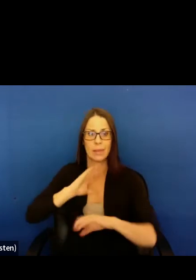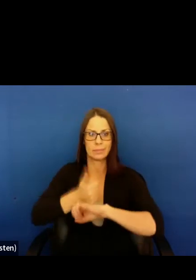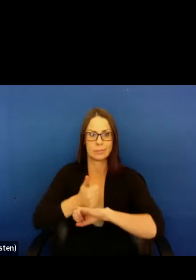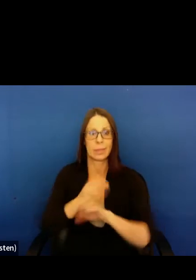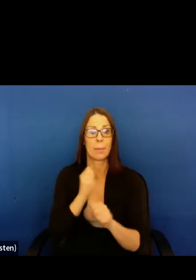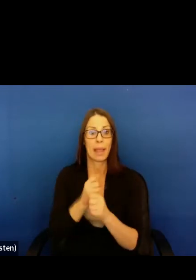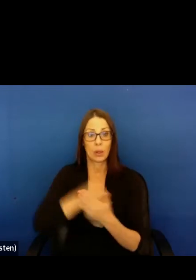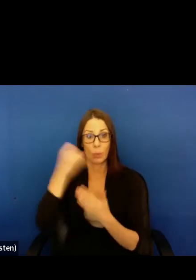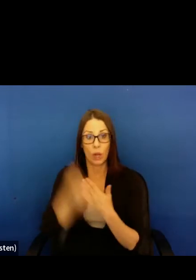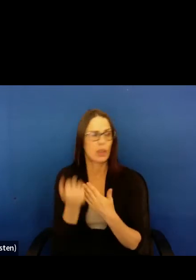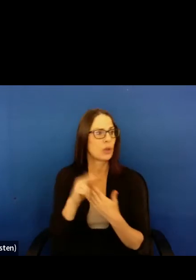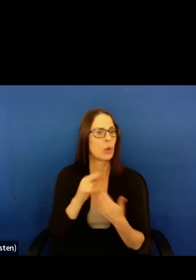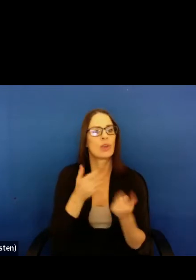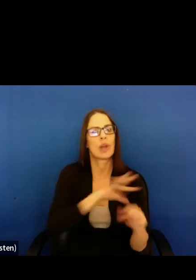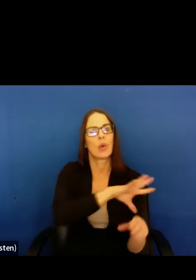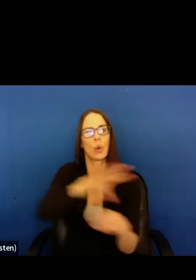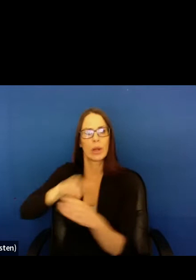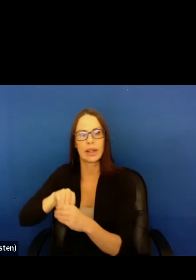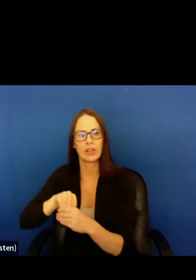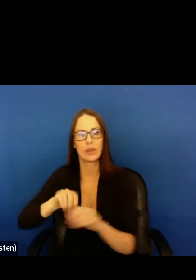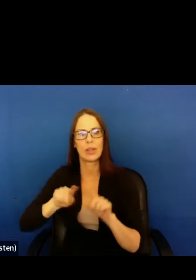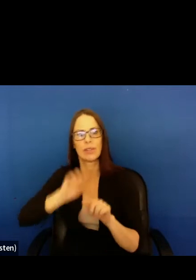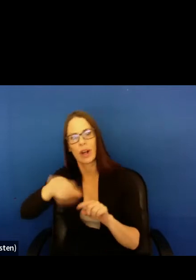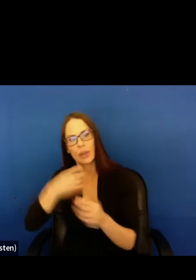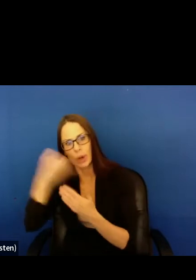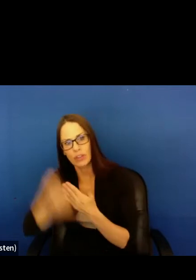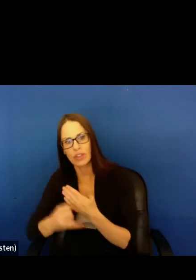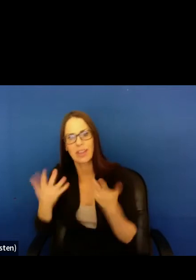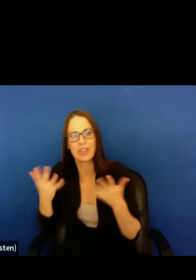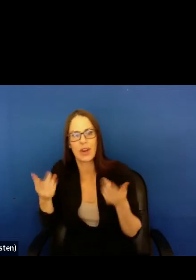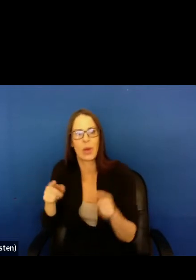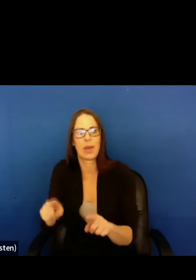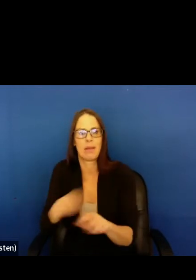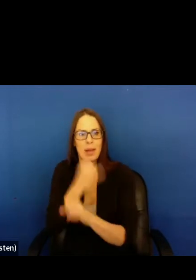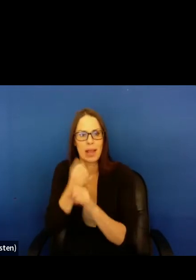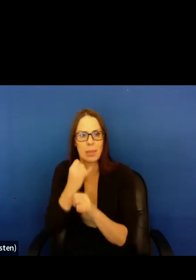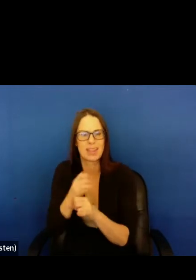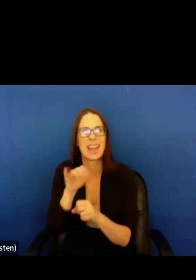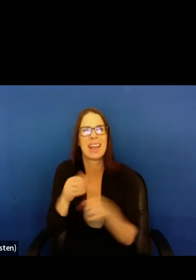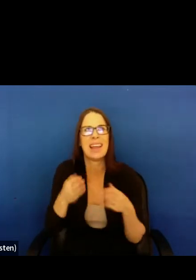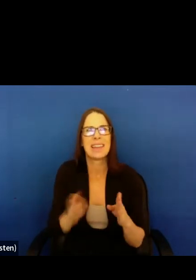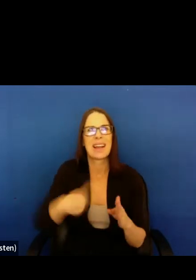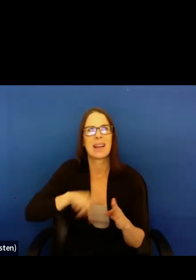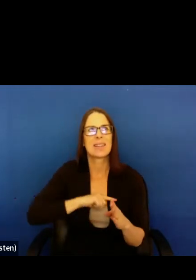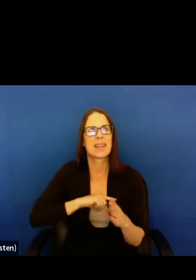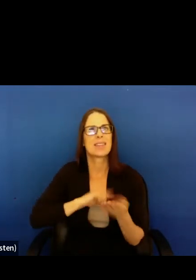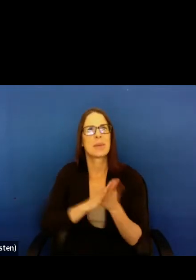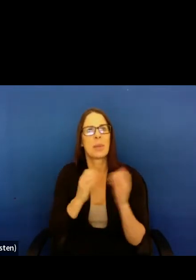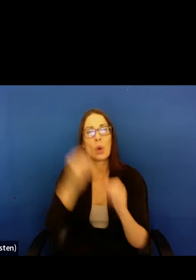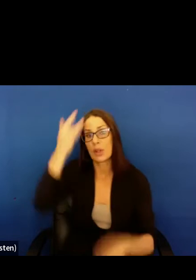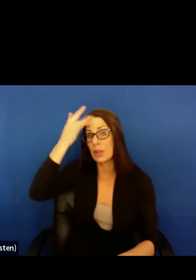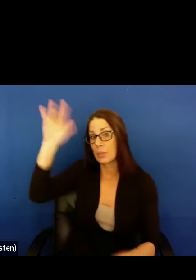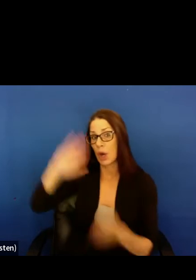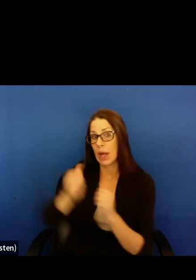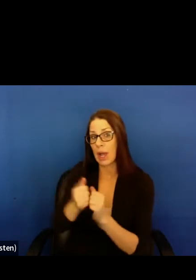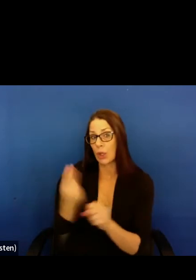into another project that's going on campus. And that allows us to be a little smarter with how we use our resources. We have